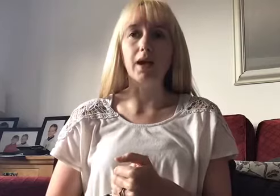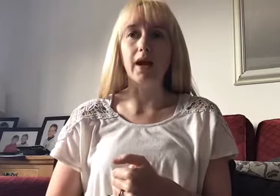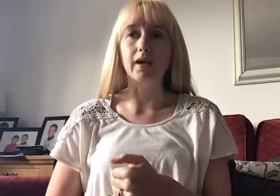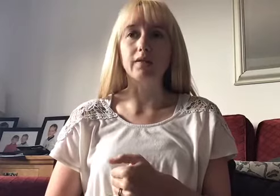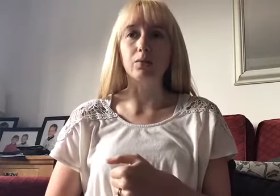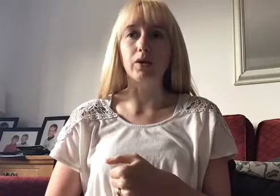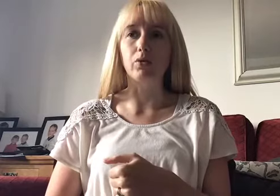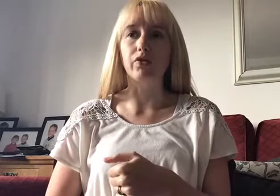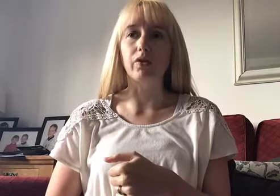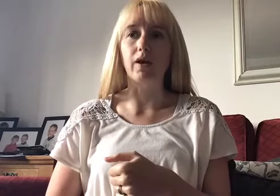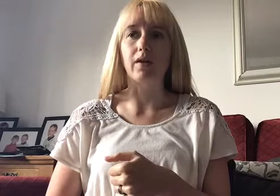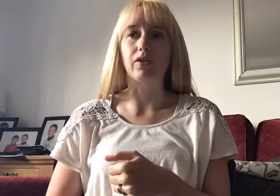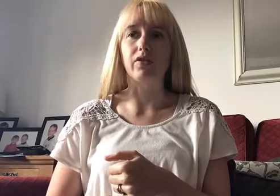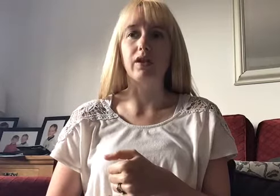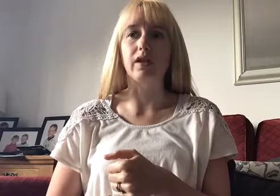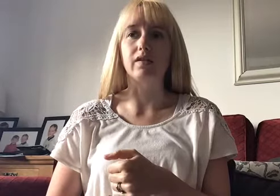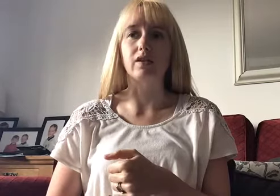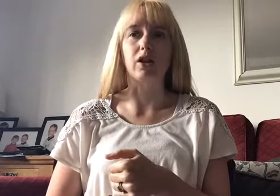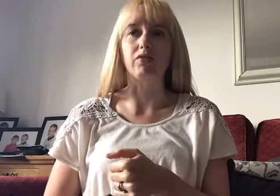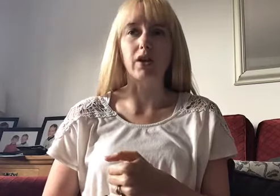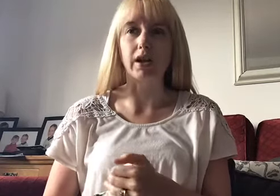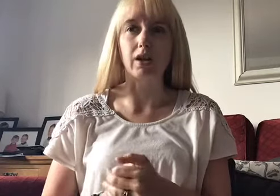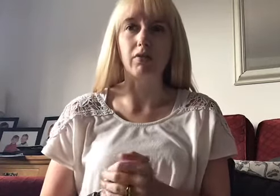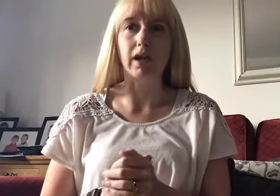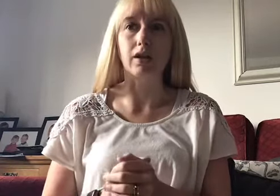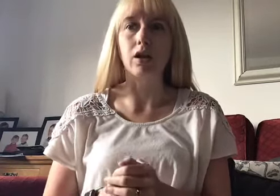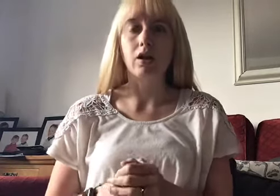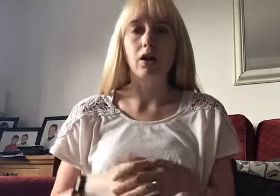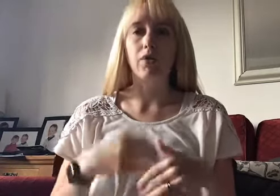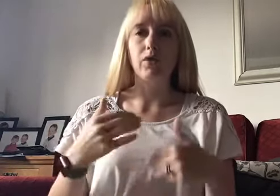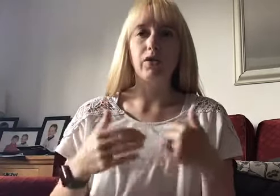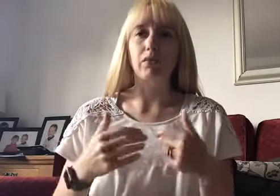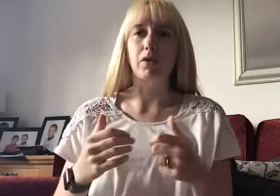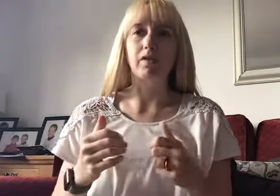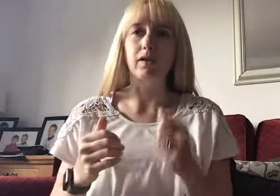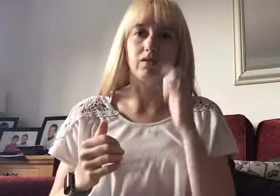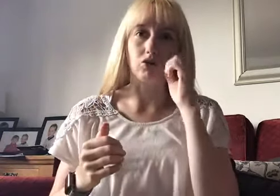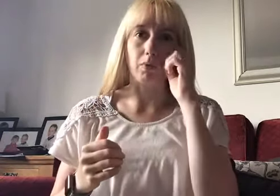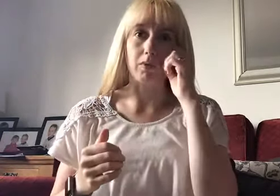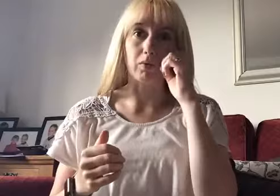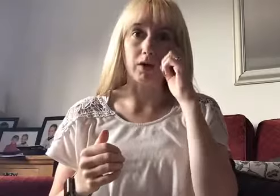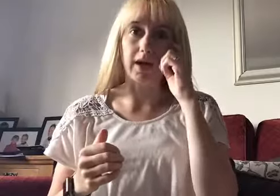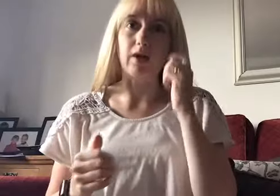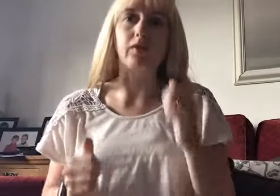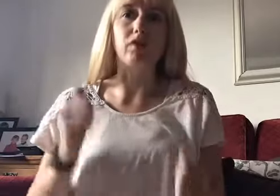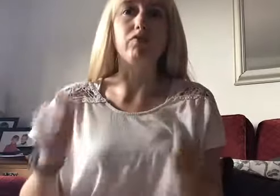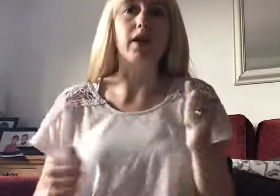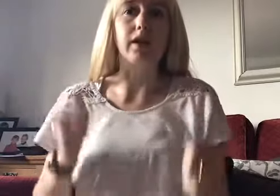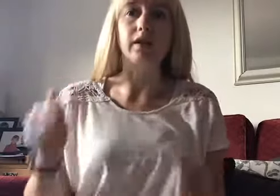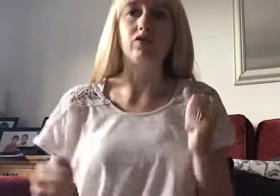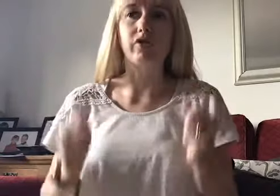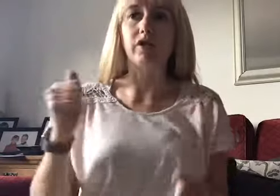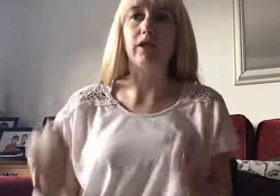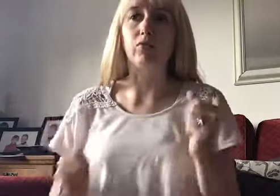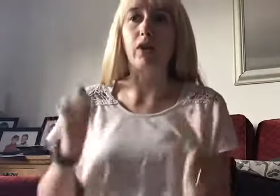And we also have things like running. Oh, again, if we think of most of these, you could probably work it out. So running is just your little running